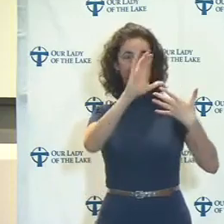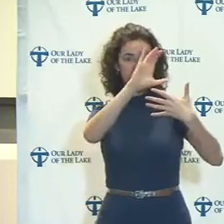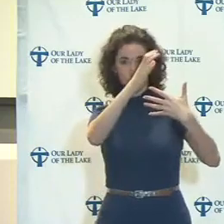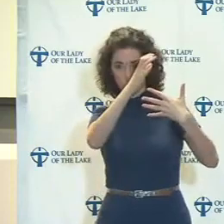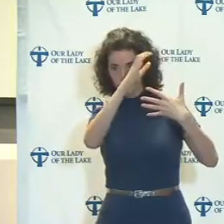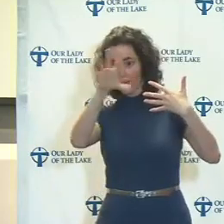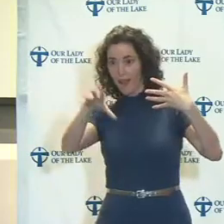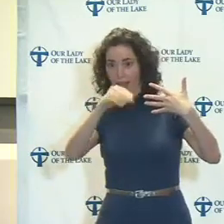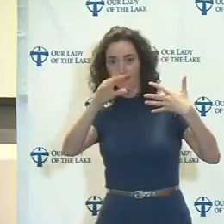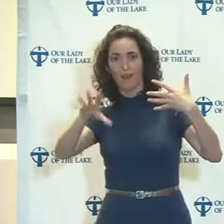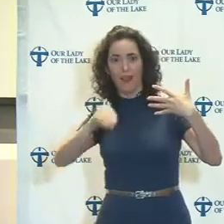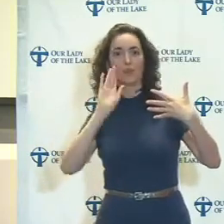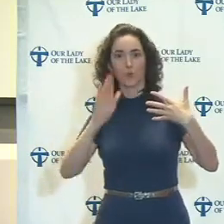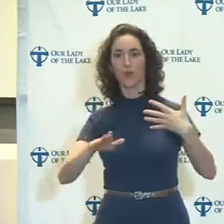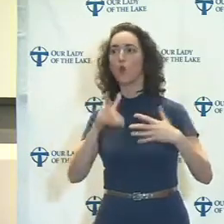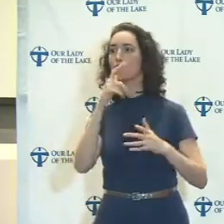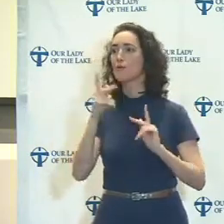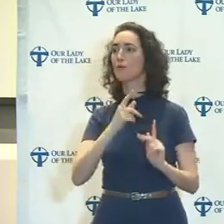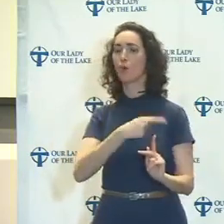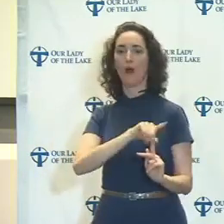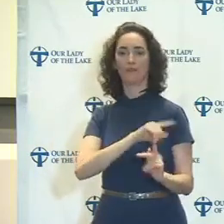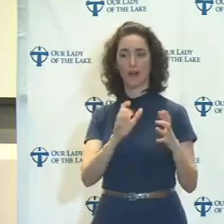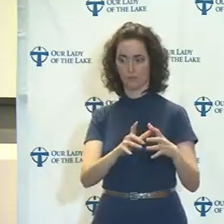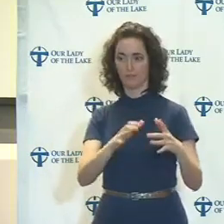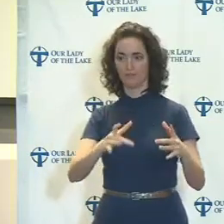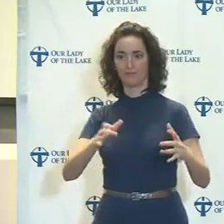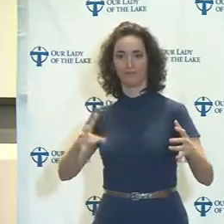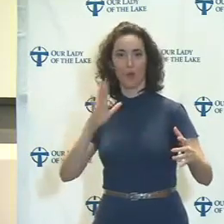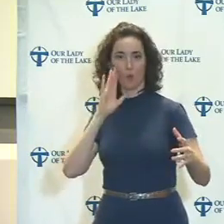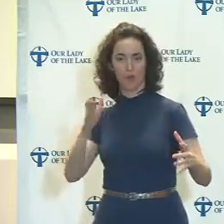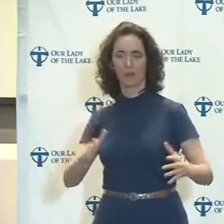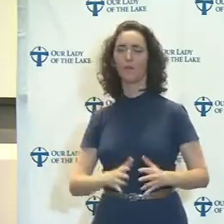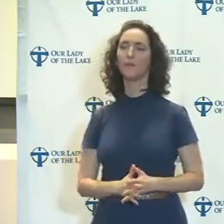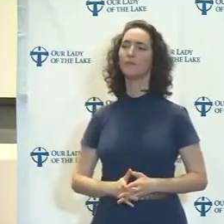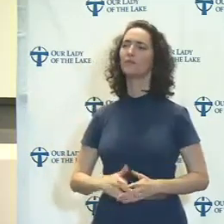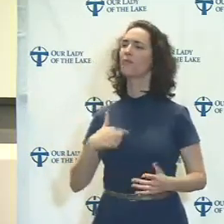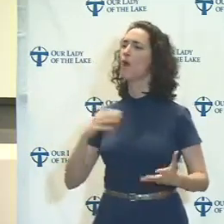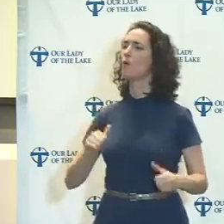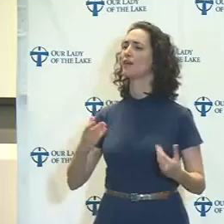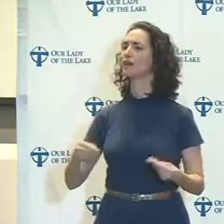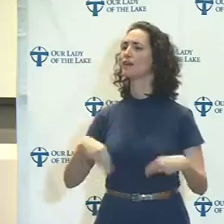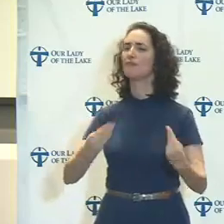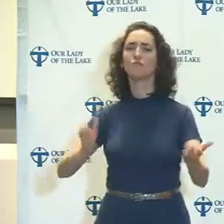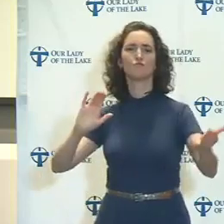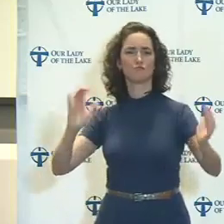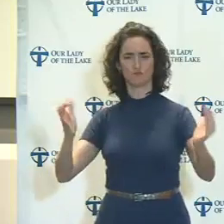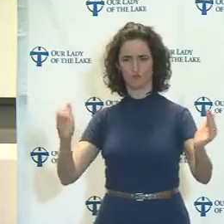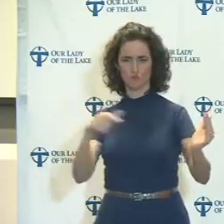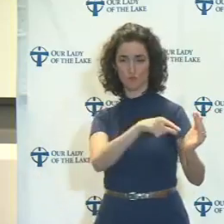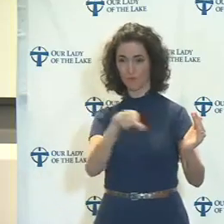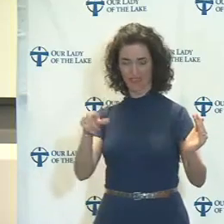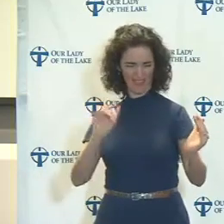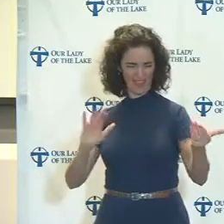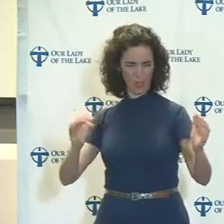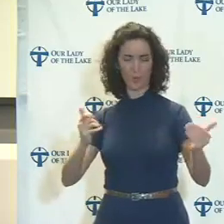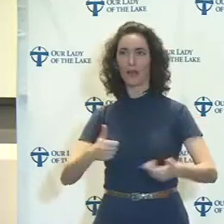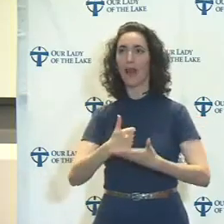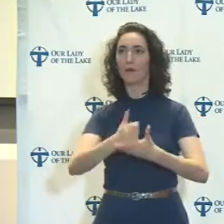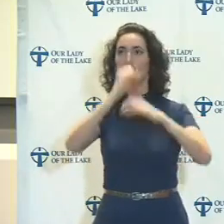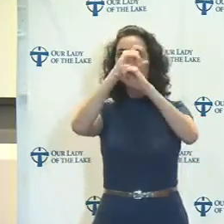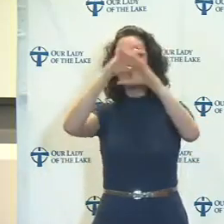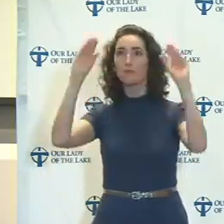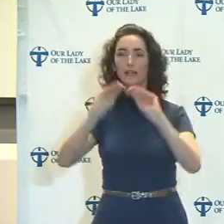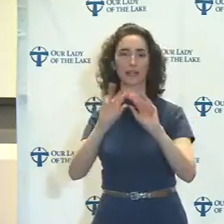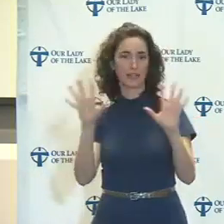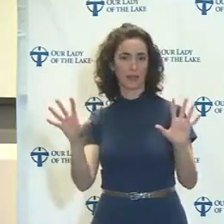able. And there's just one analogy that I like to talk about because I think it sort of makes it clear. If you